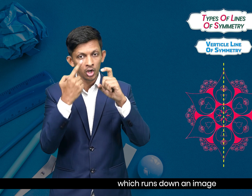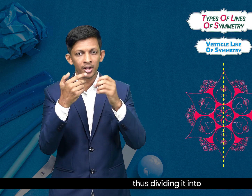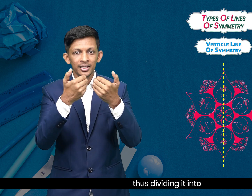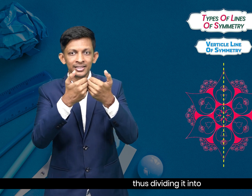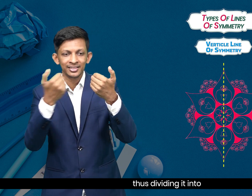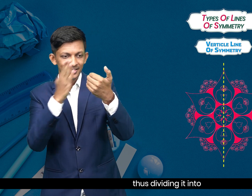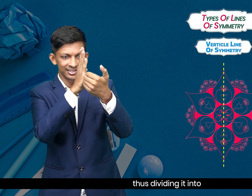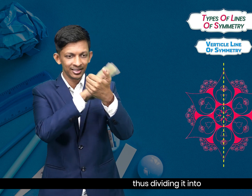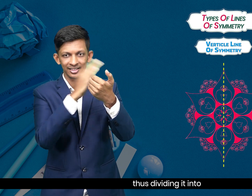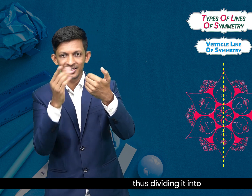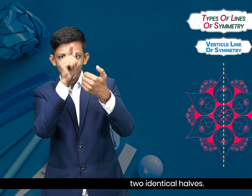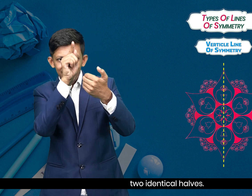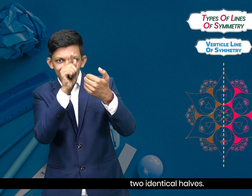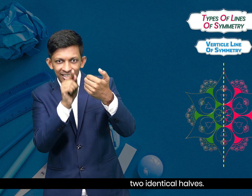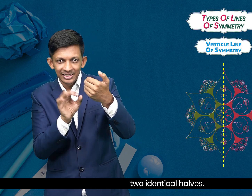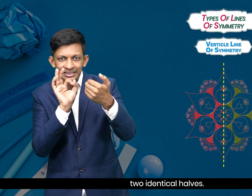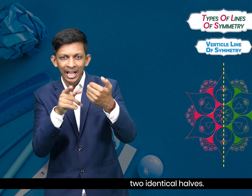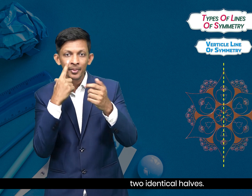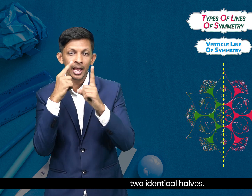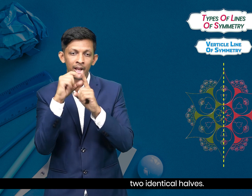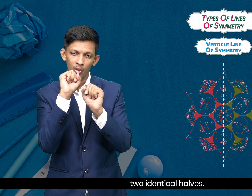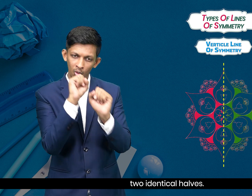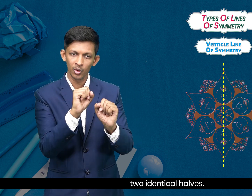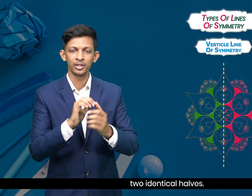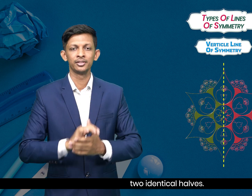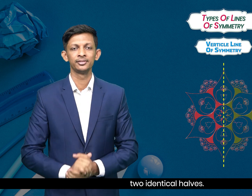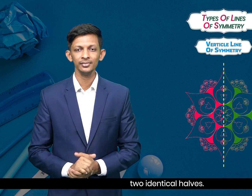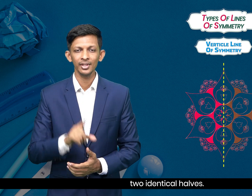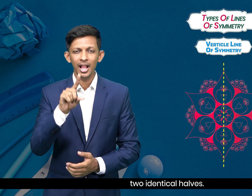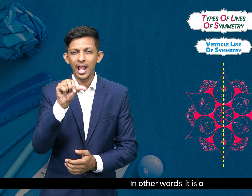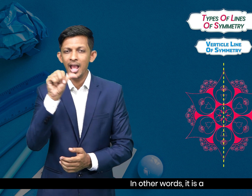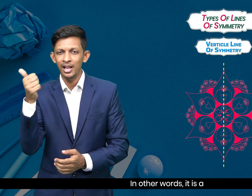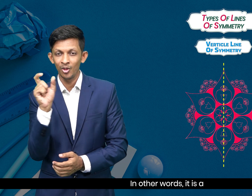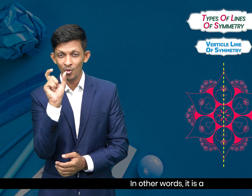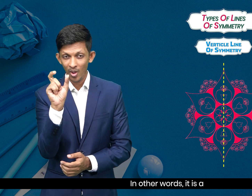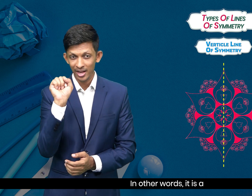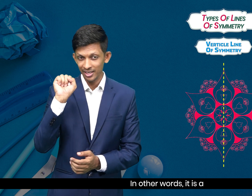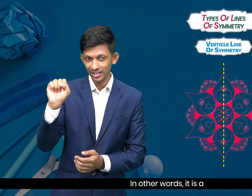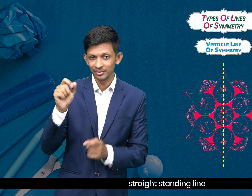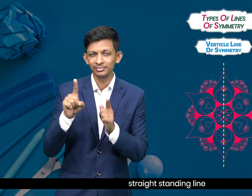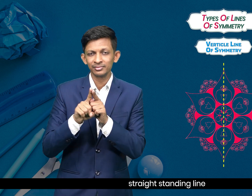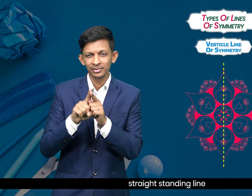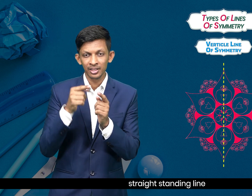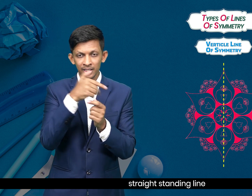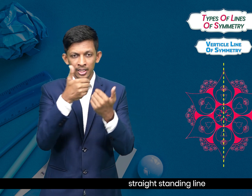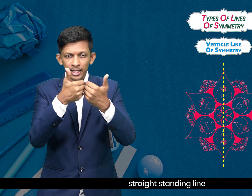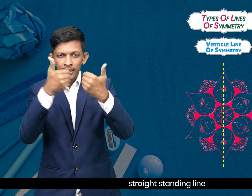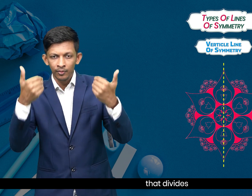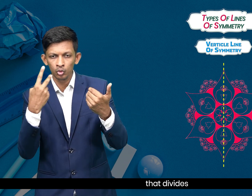thus dividing it into two identical halves. In other words, it is a straight standing line that